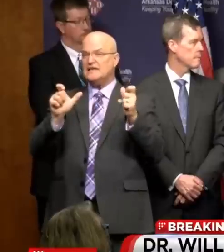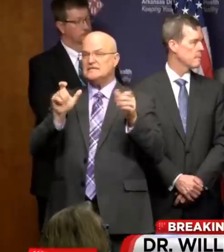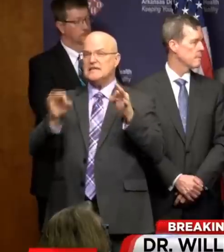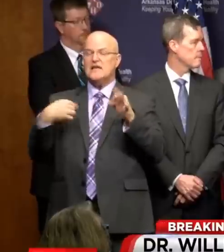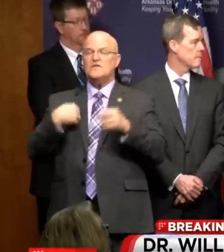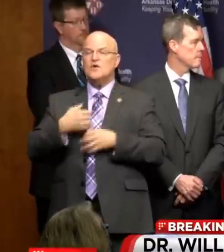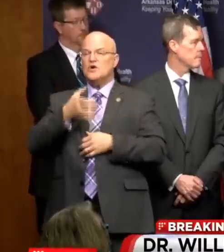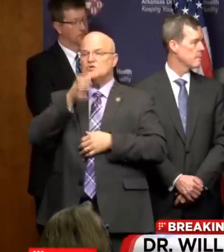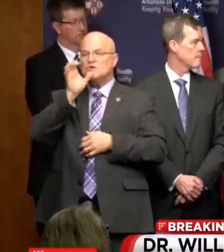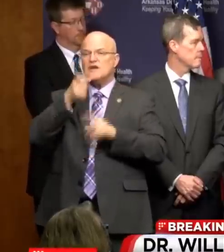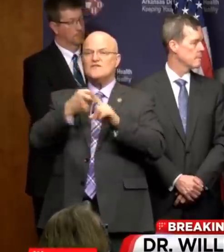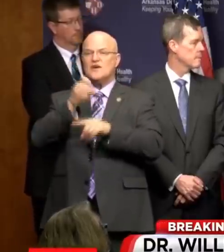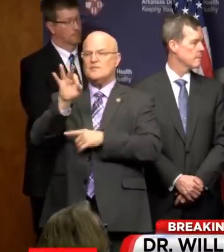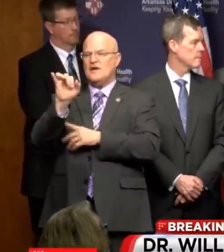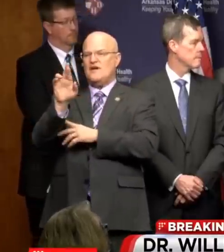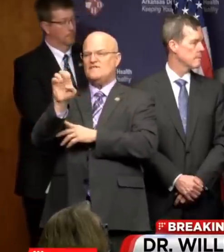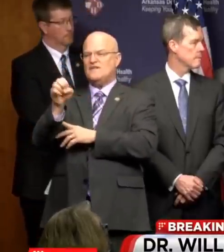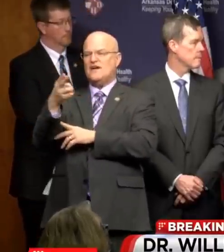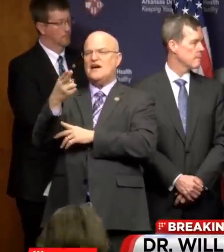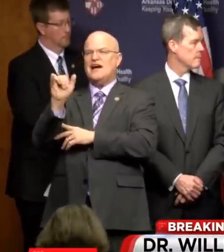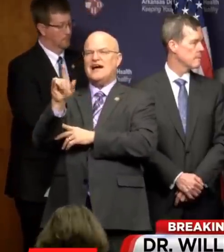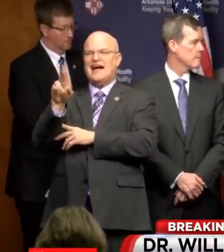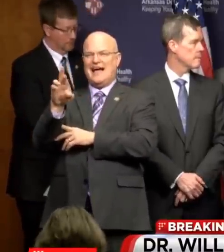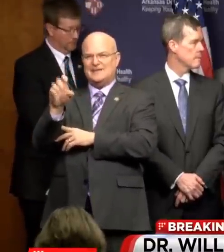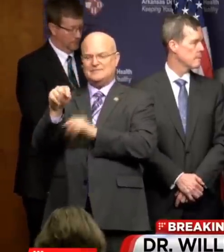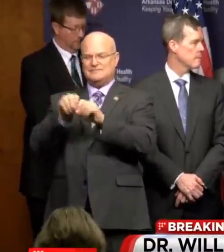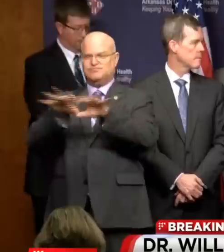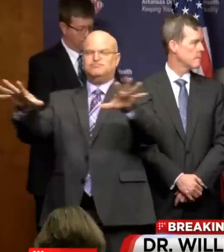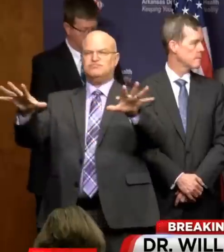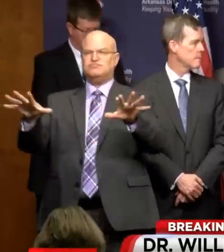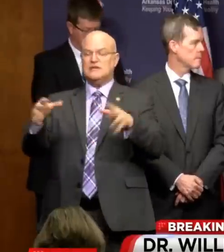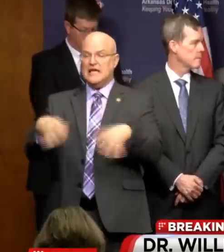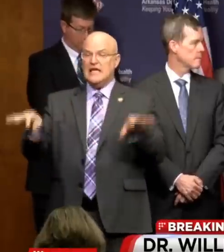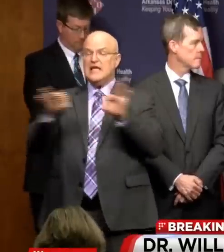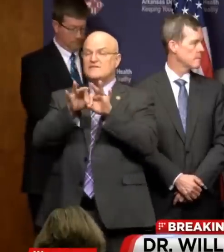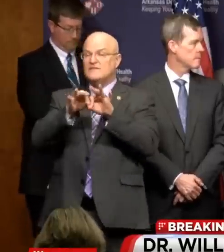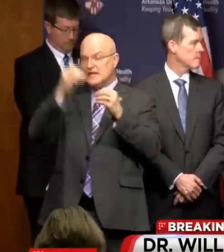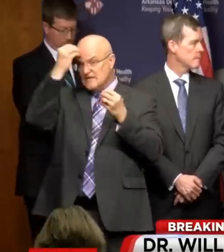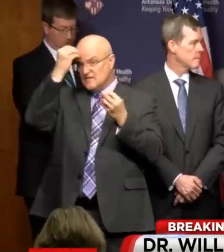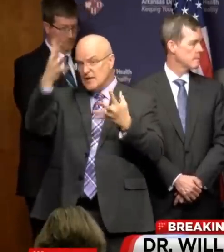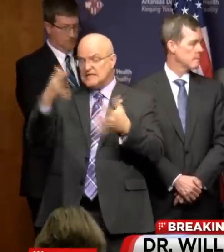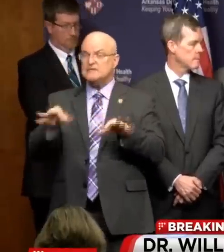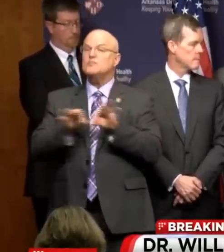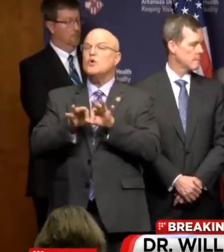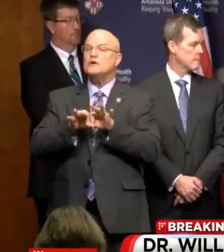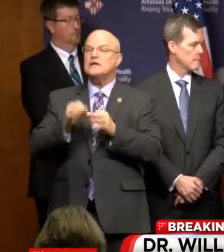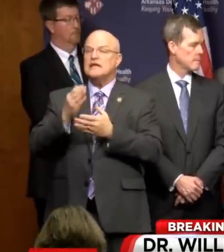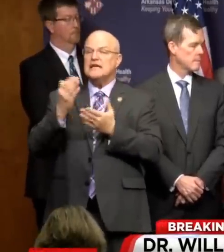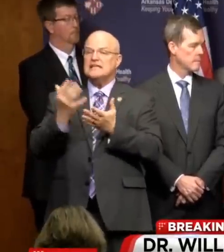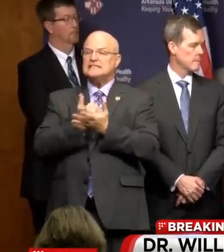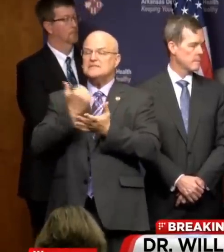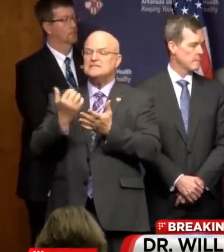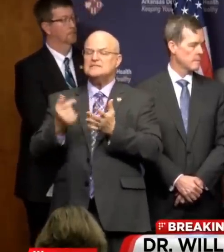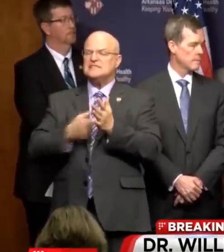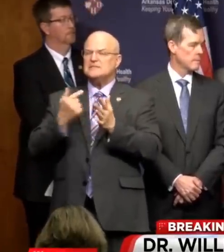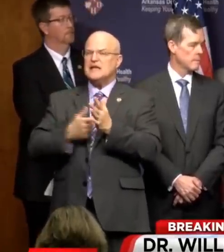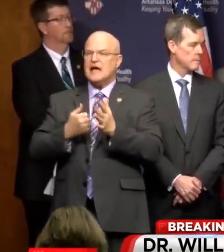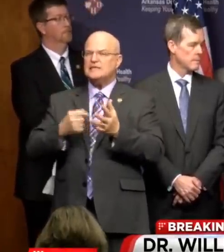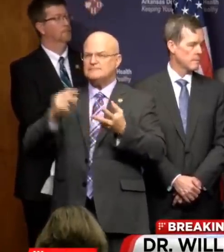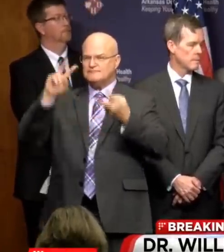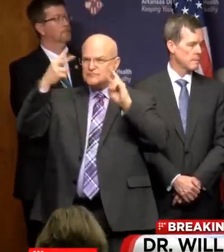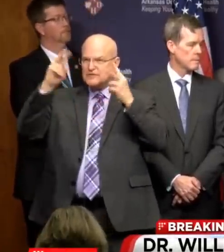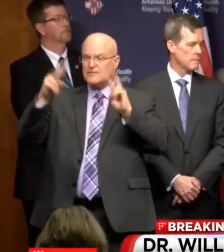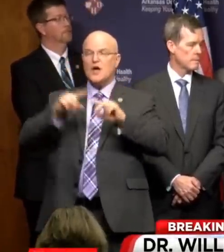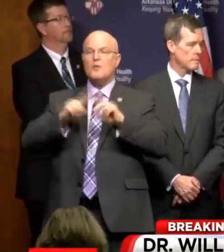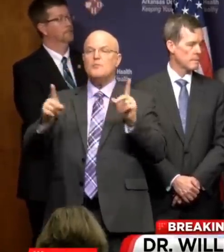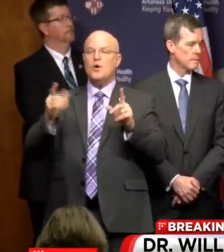we're drinking from a fire hydrant. The information is valid, but there's a lot of information, and in some cases there's misinformation. But the